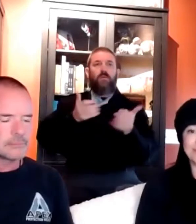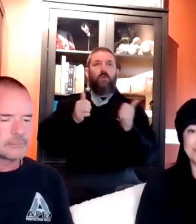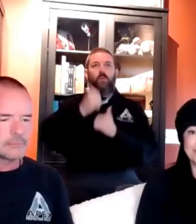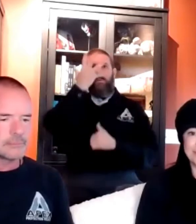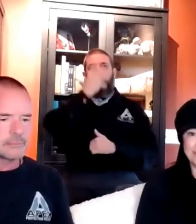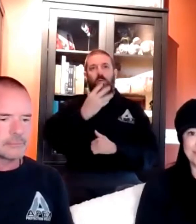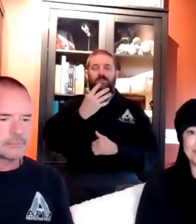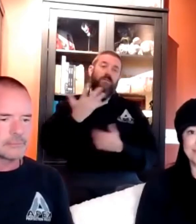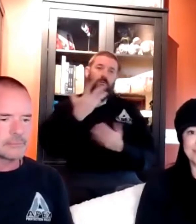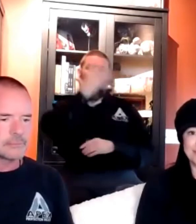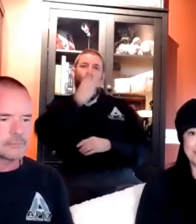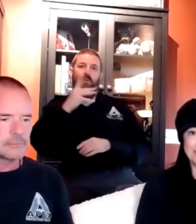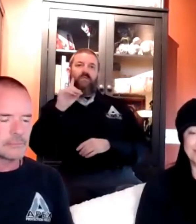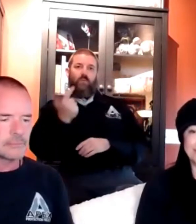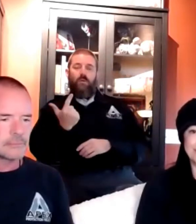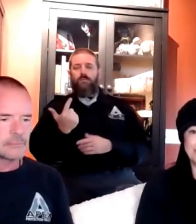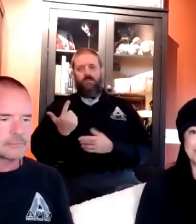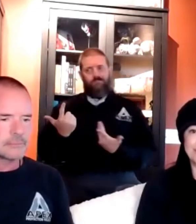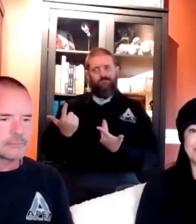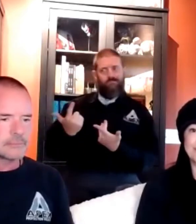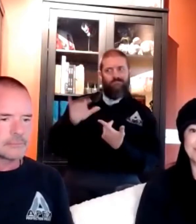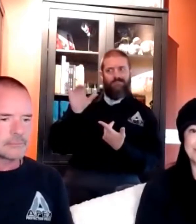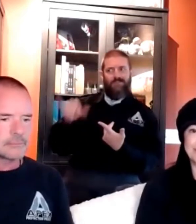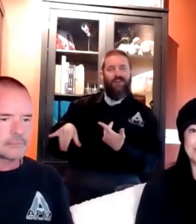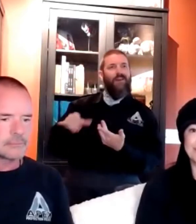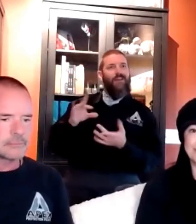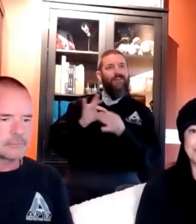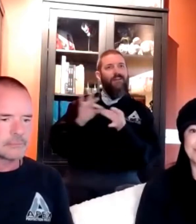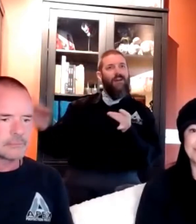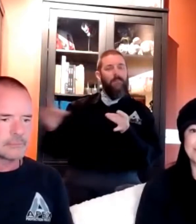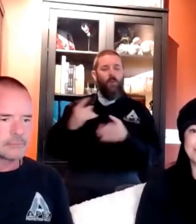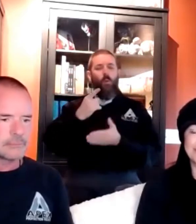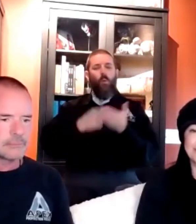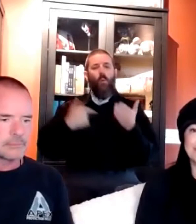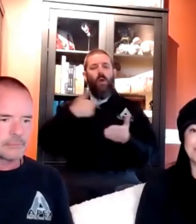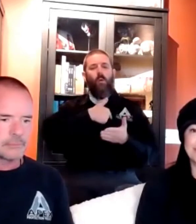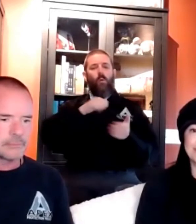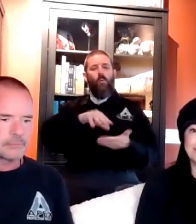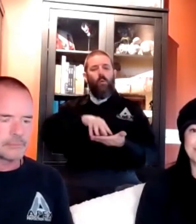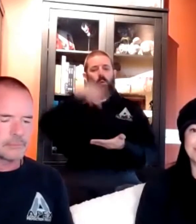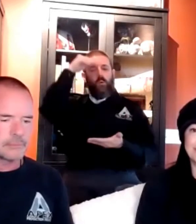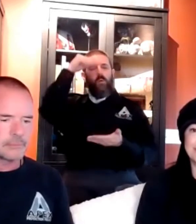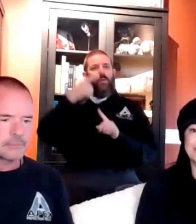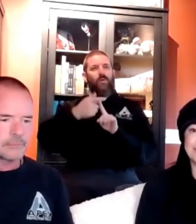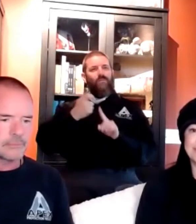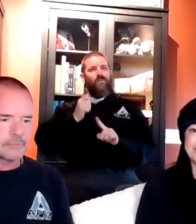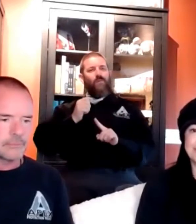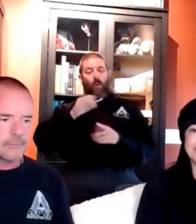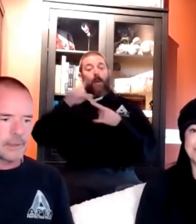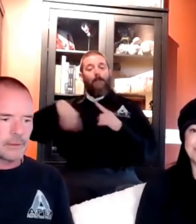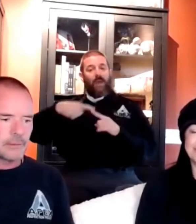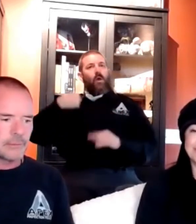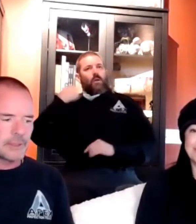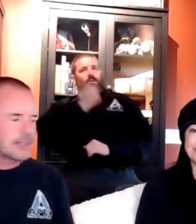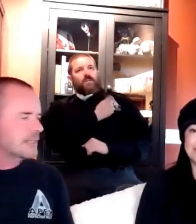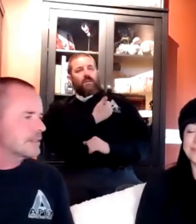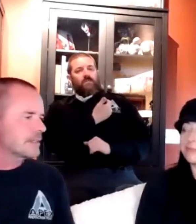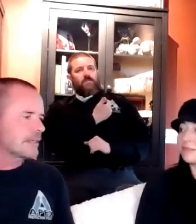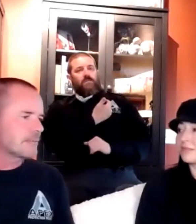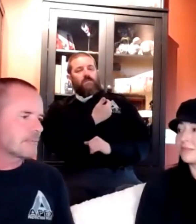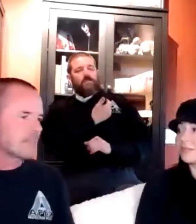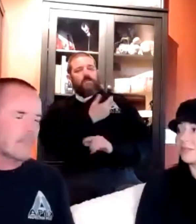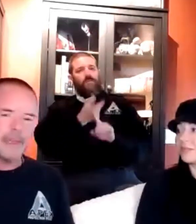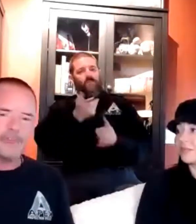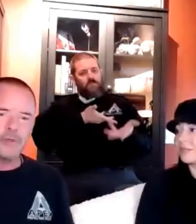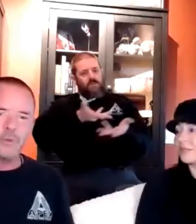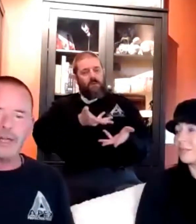an interesting comment. What can we learn about ourselves by interacting with these magnificent wolf dogs? What have you guys I learned think about